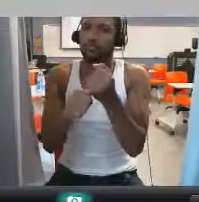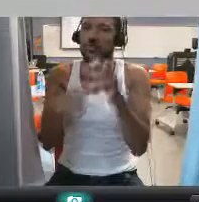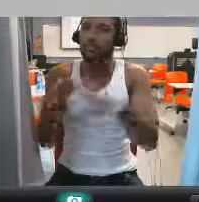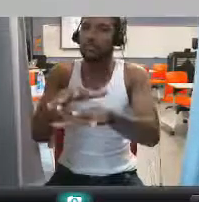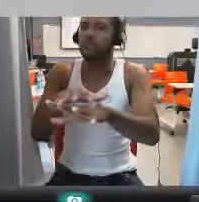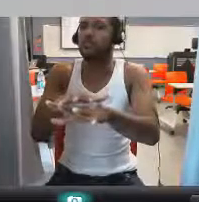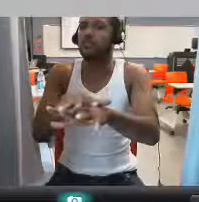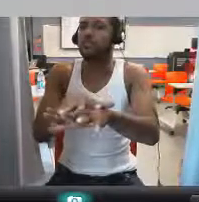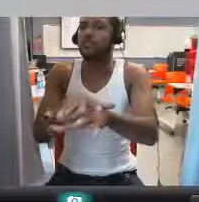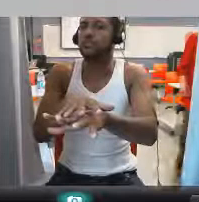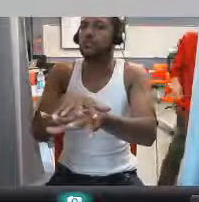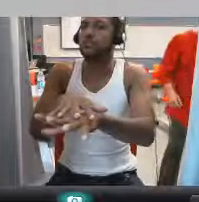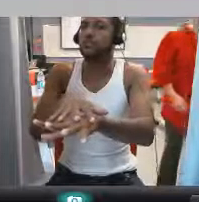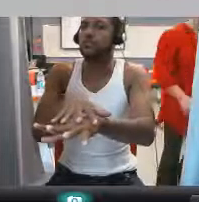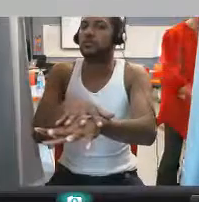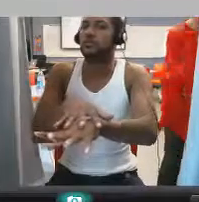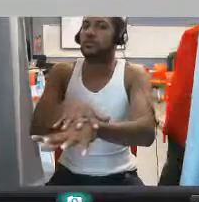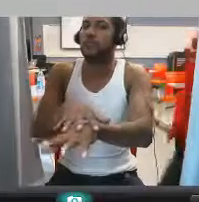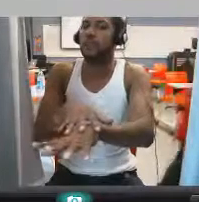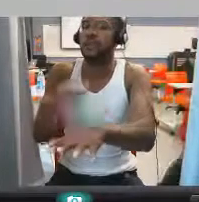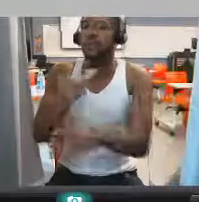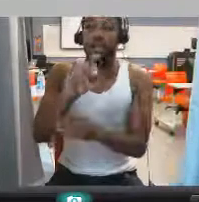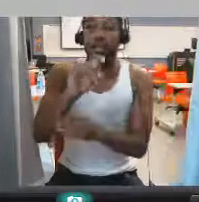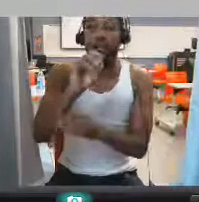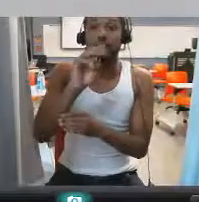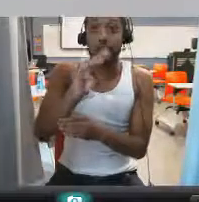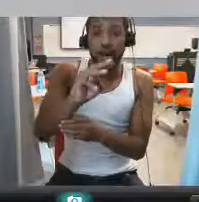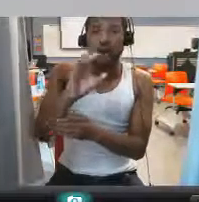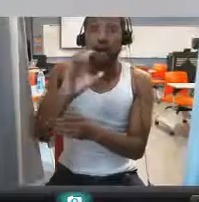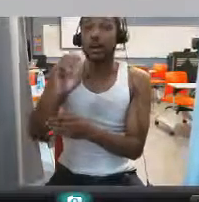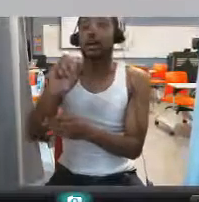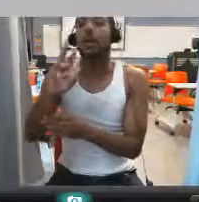me slowly, like almost like fucking like Tom Carvel style.